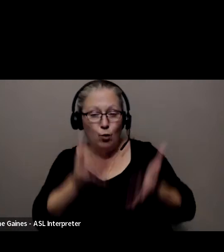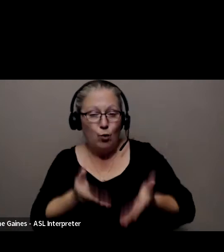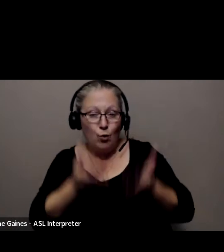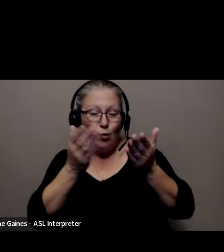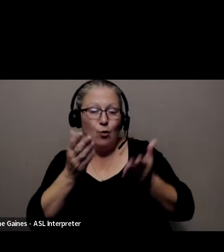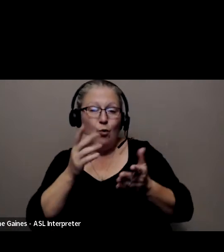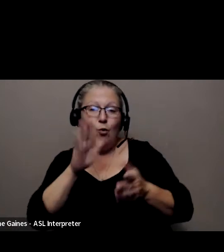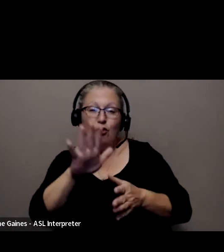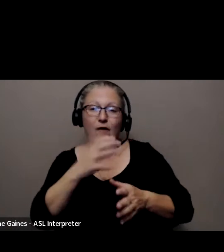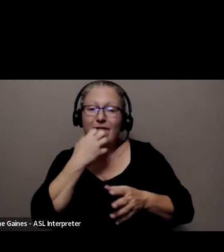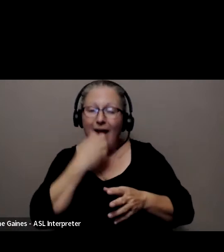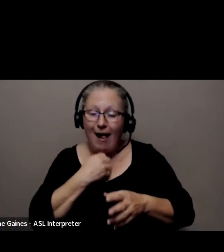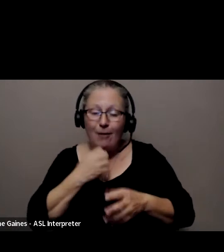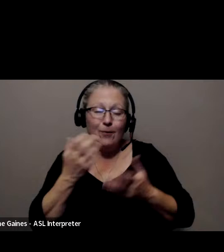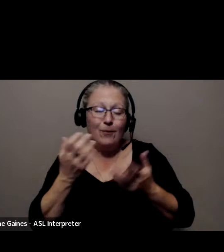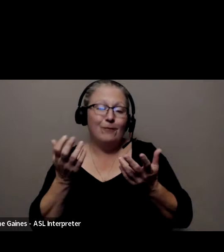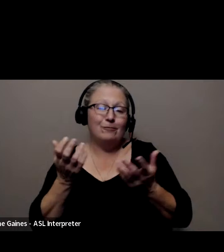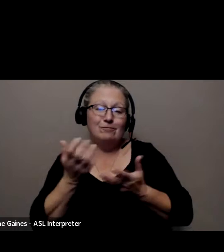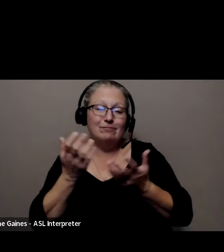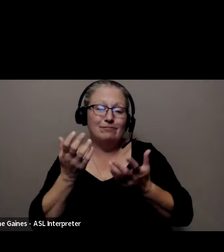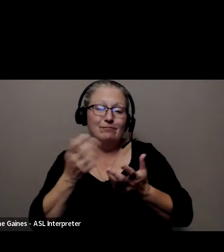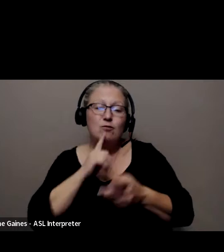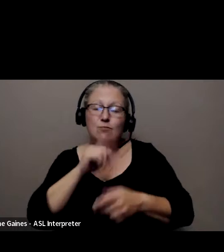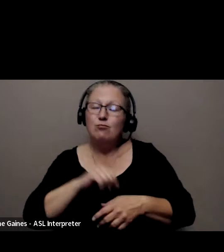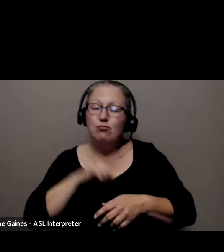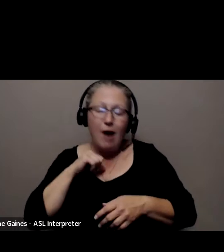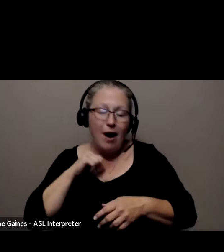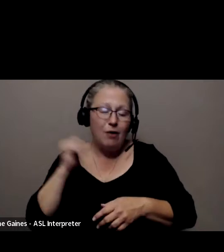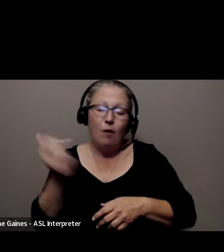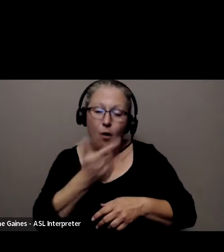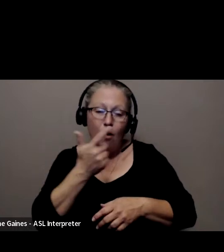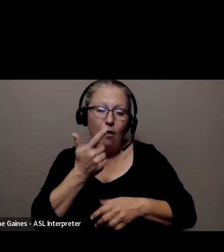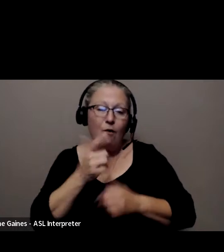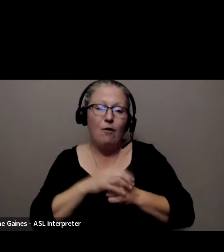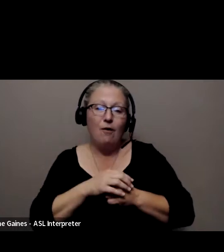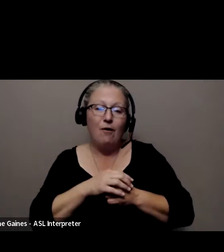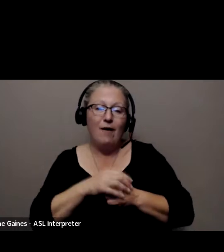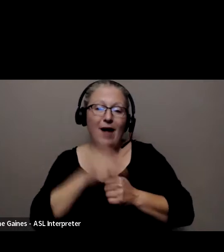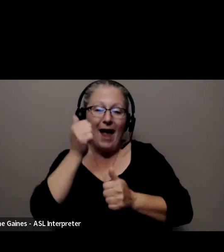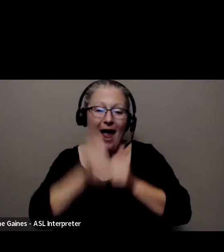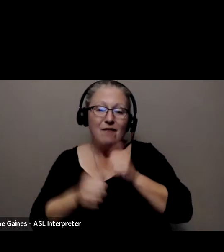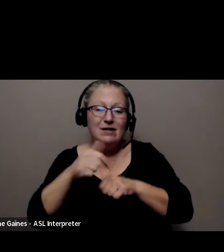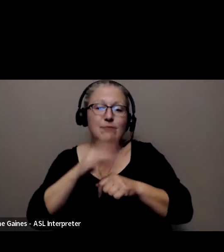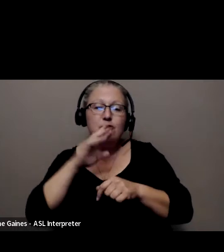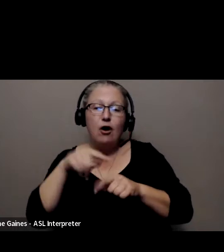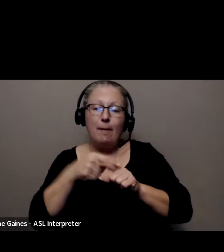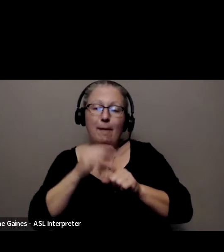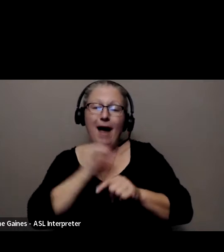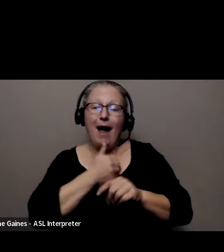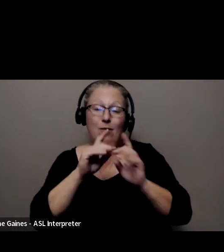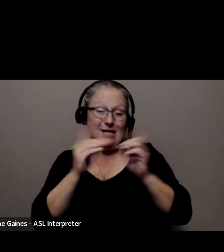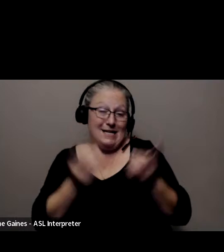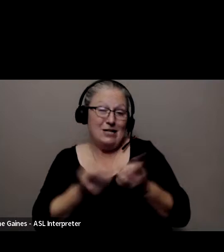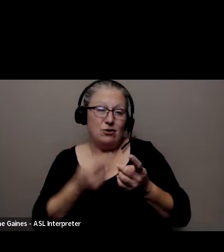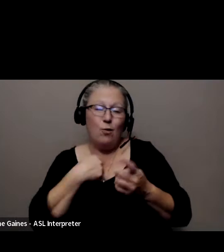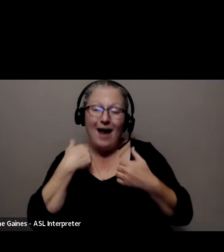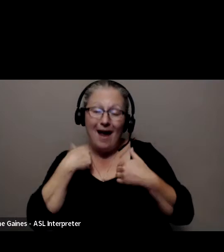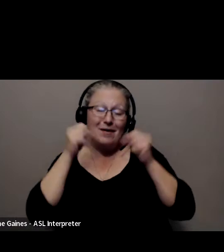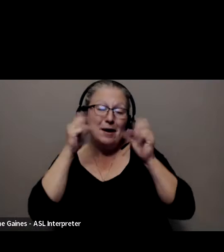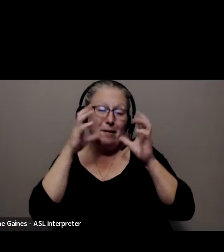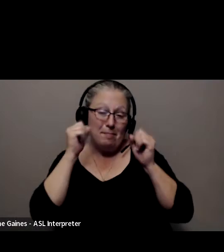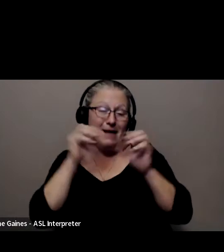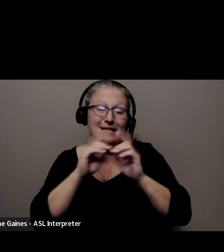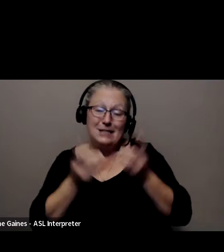your values. I'm so proud of you all. Like, I think every time we talk about our district, it's like we have an amazing